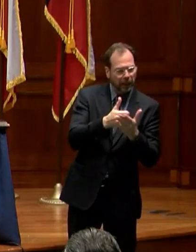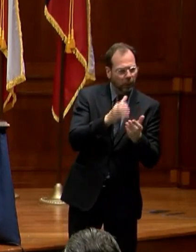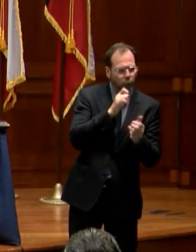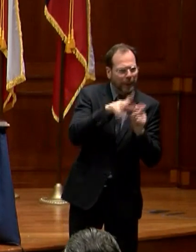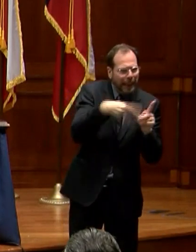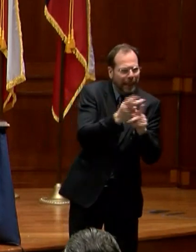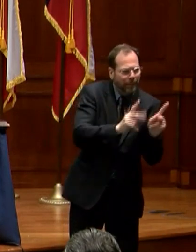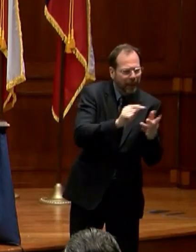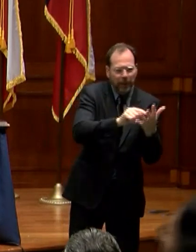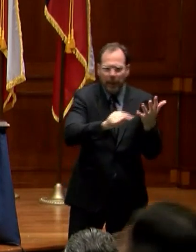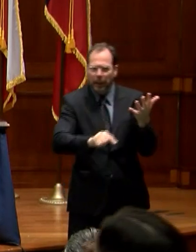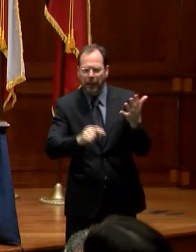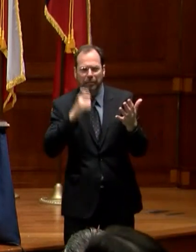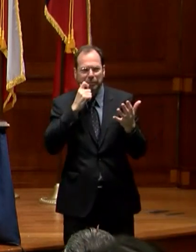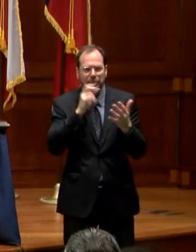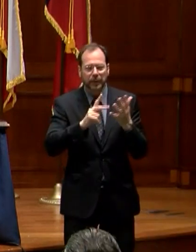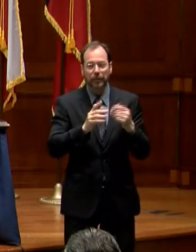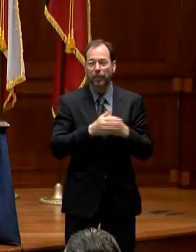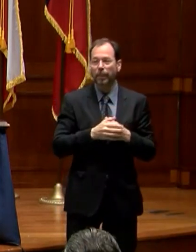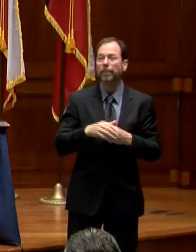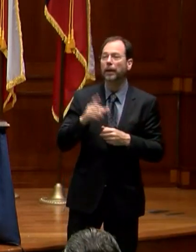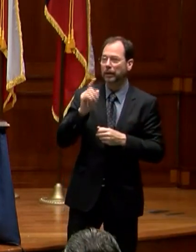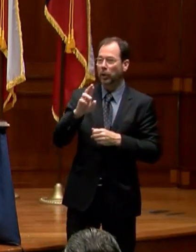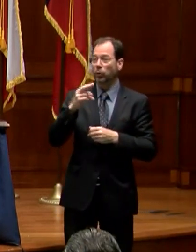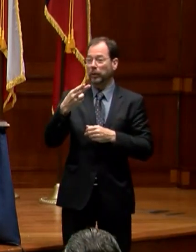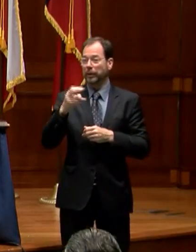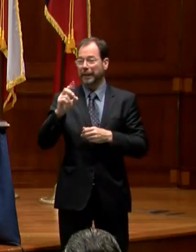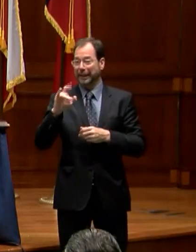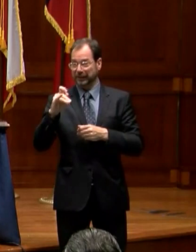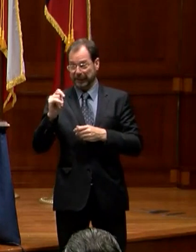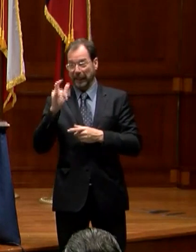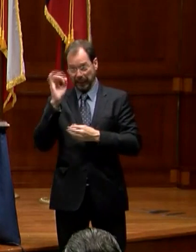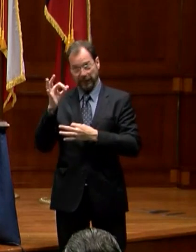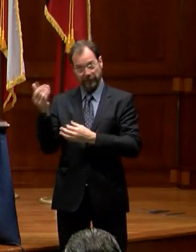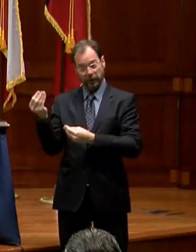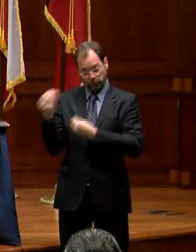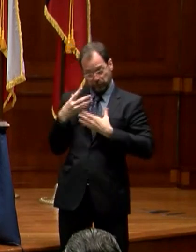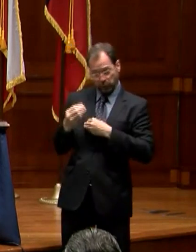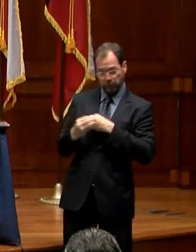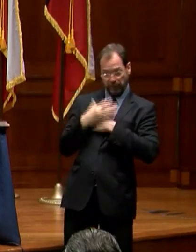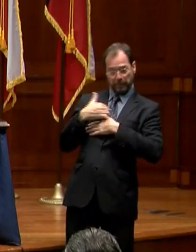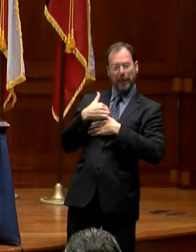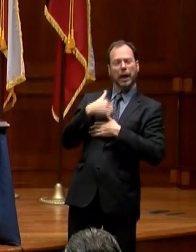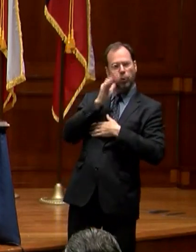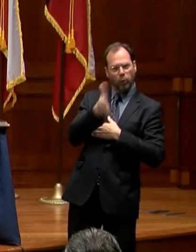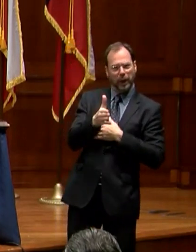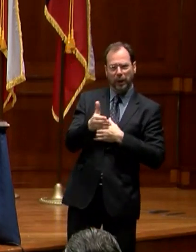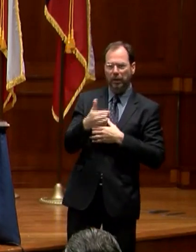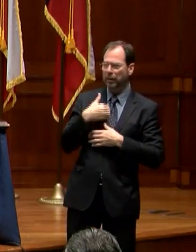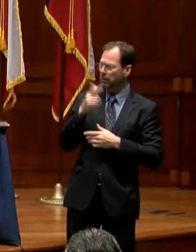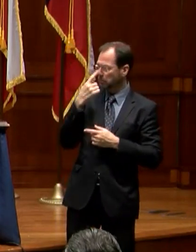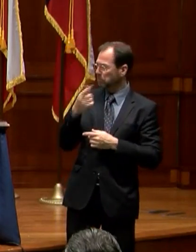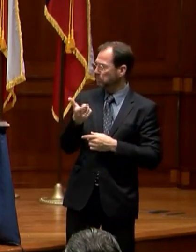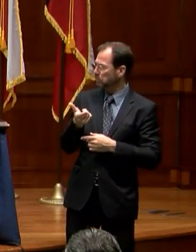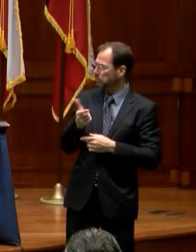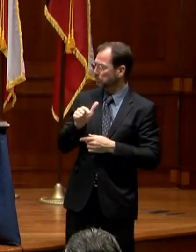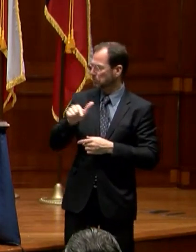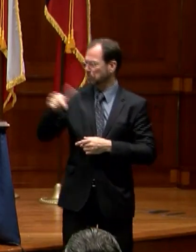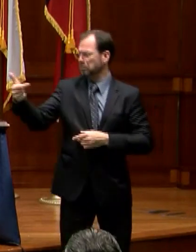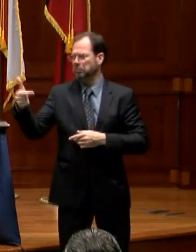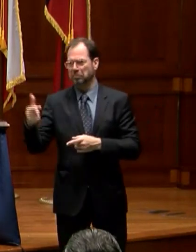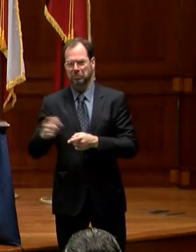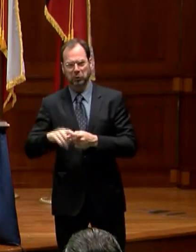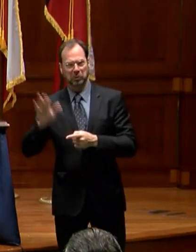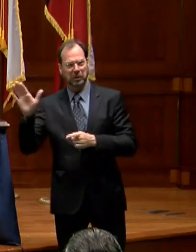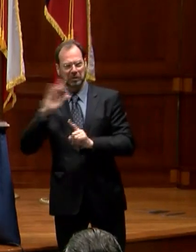this, and that is, if it's a recommendation to me by Dr. Hellerstedt, I would do it. So I don't mind opening up the question to Dr. Hellerstedt.